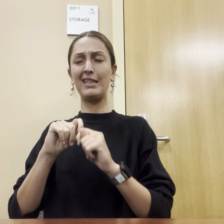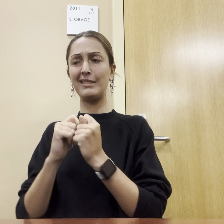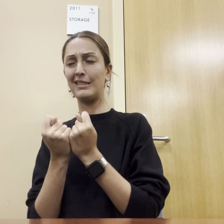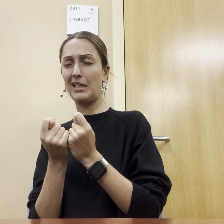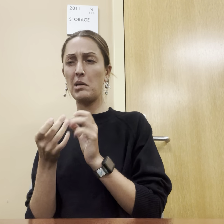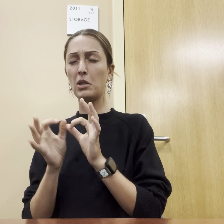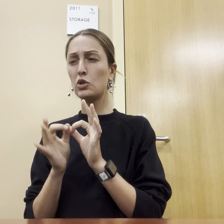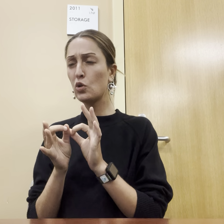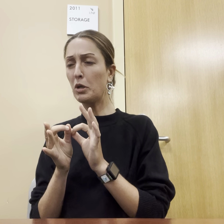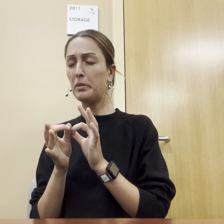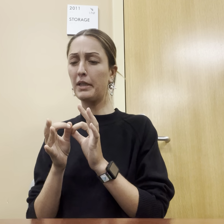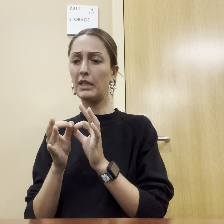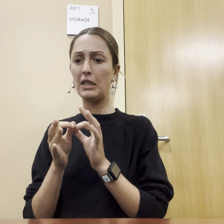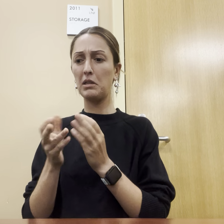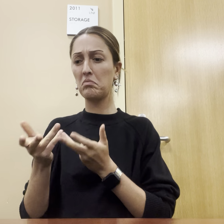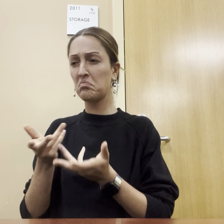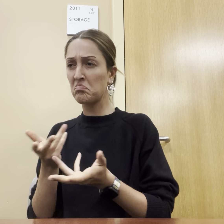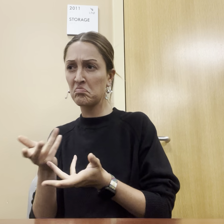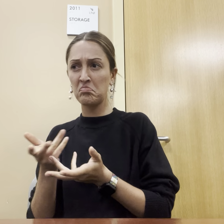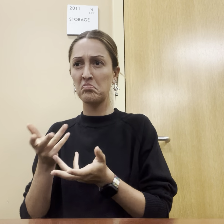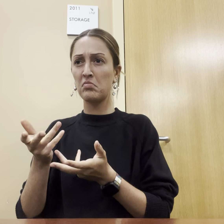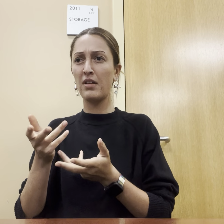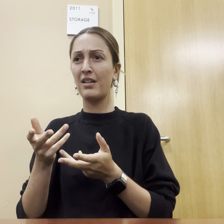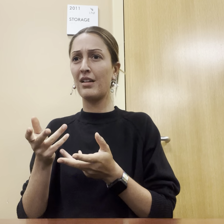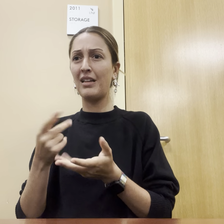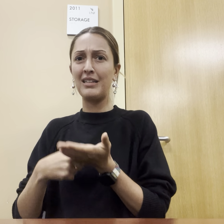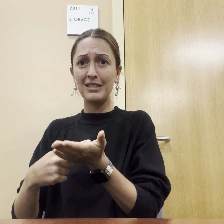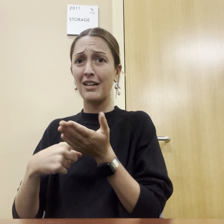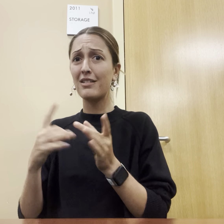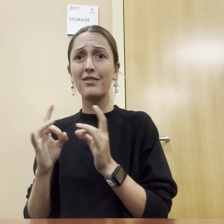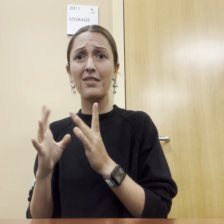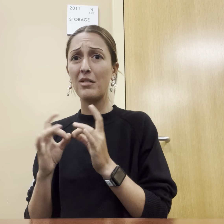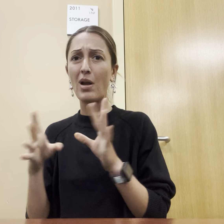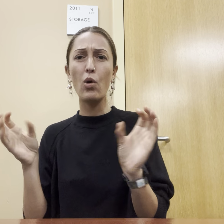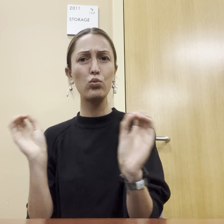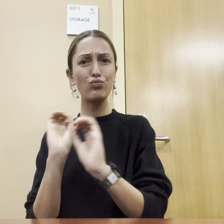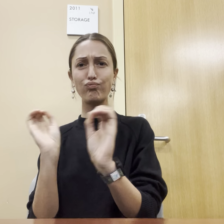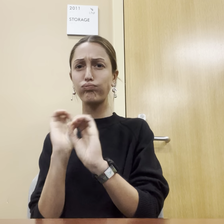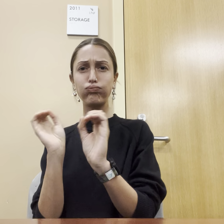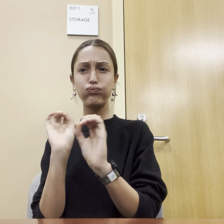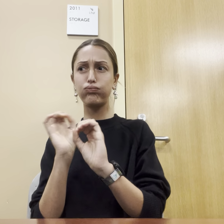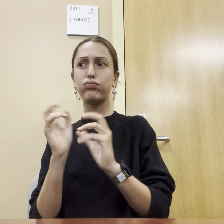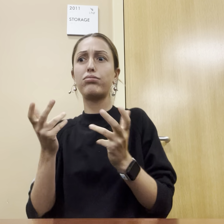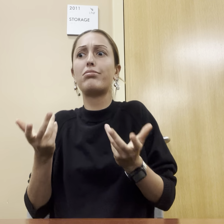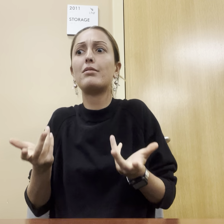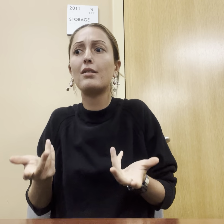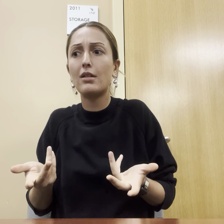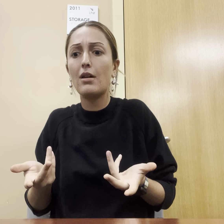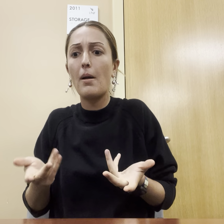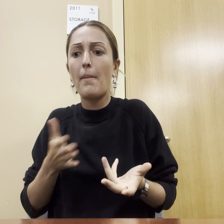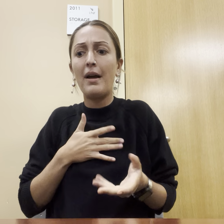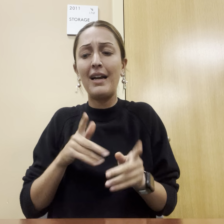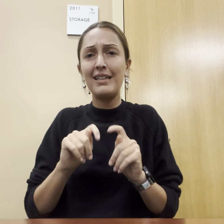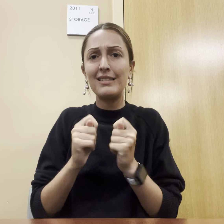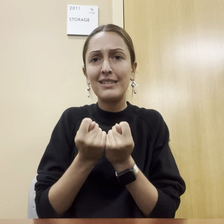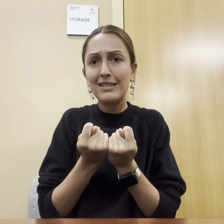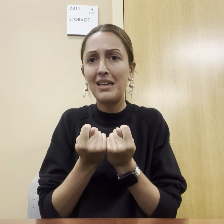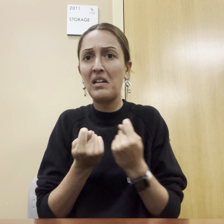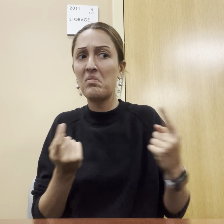of makes me feel sometimes that I'm being graded or I'm back at school or whatever, which feedback is totally fine, it is